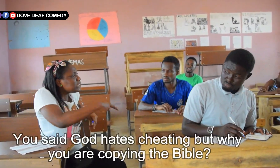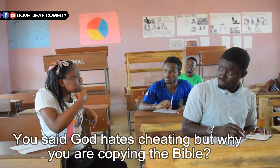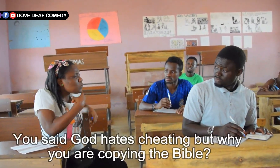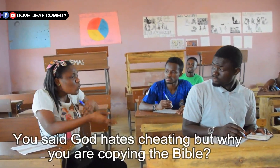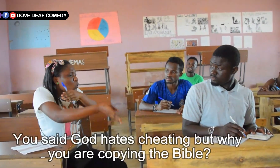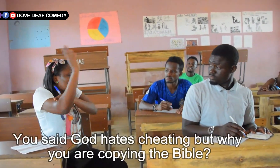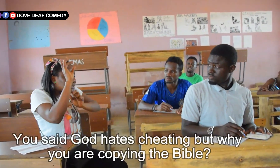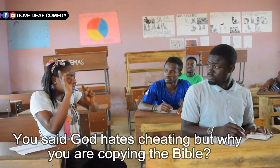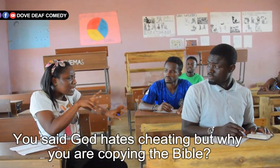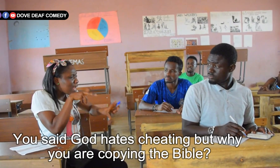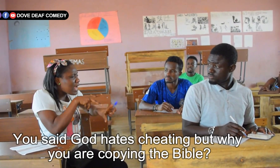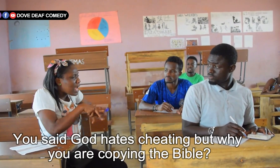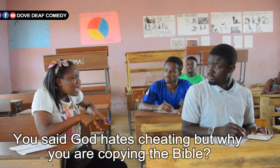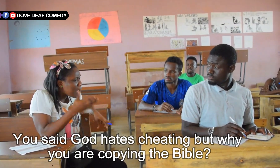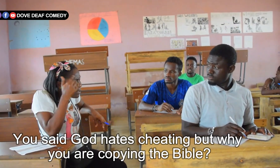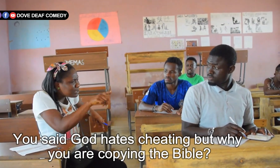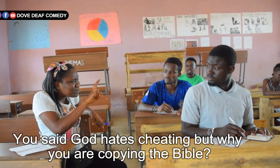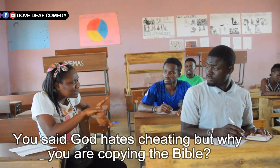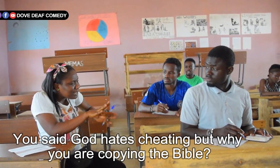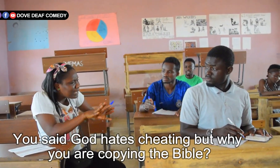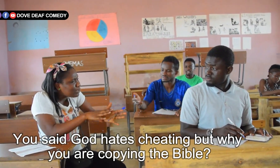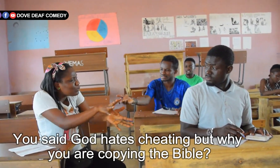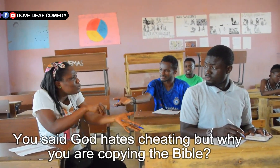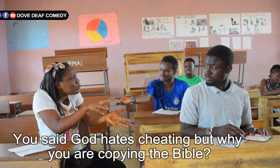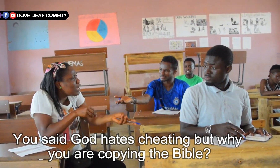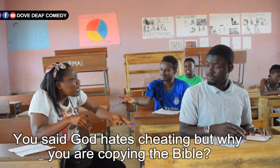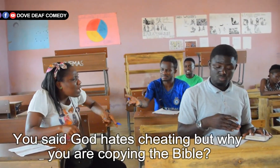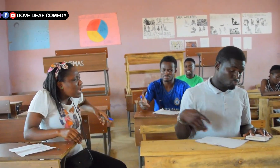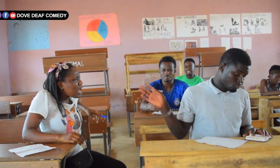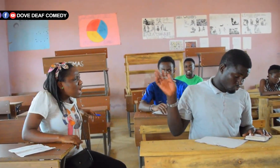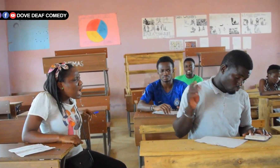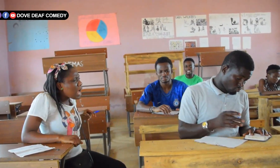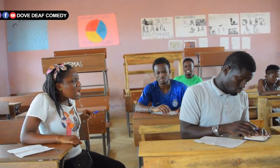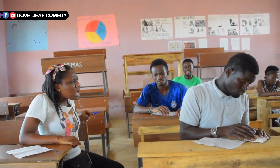You said God hates cheating, but why you are copying the Bible?